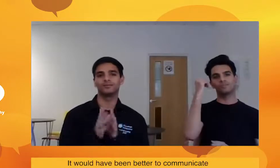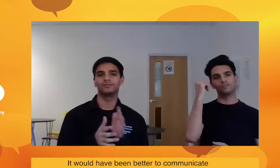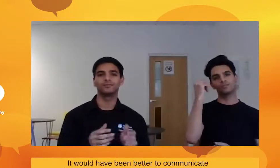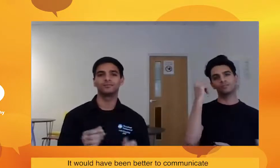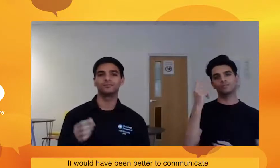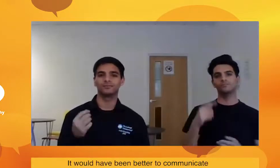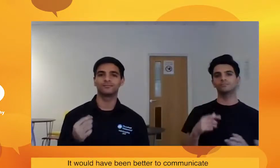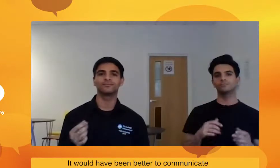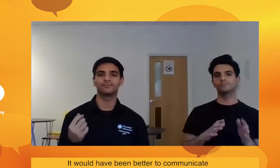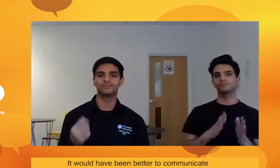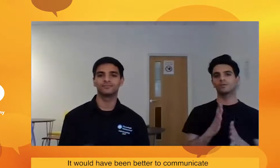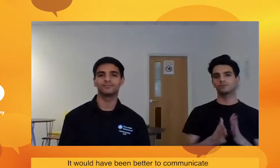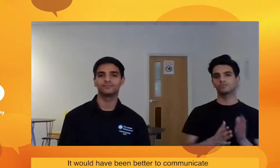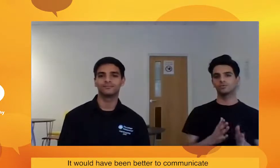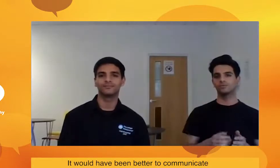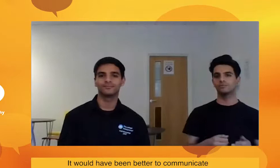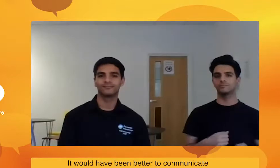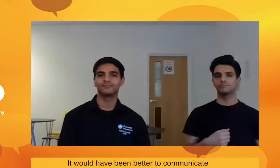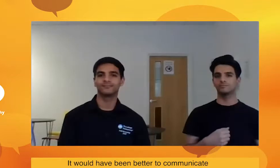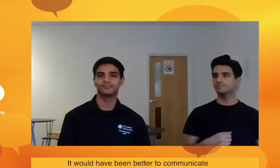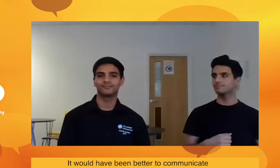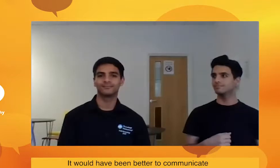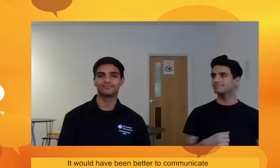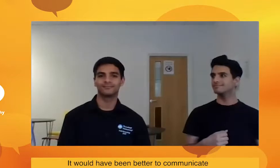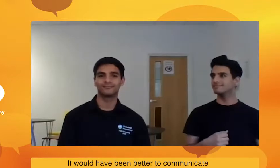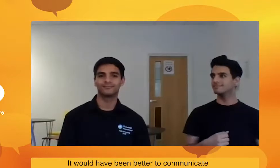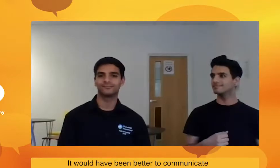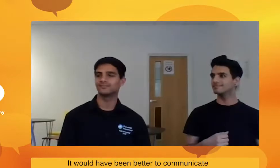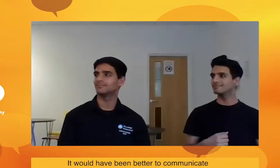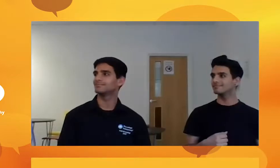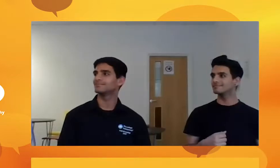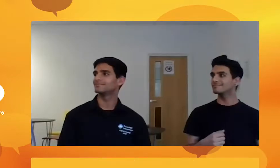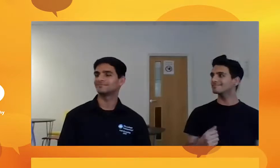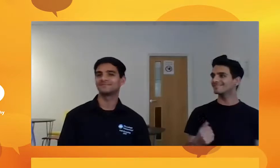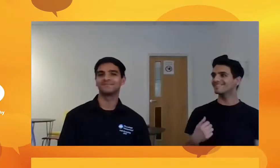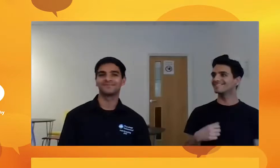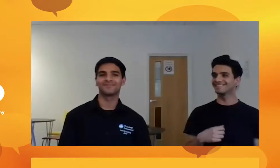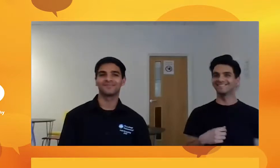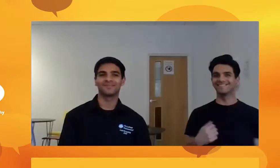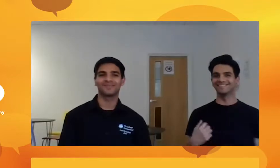It would have been better to communicate, better to understand, I think, just through sign language.